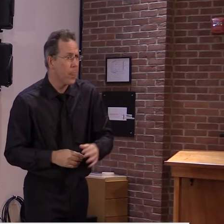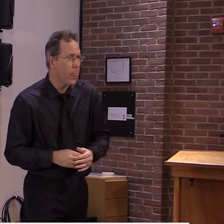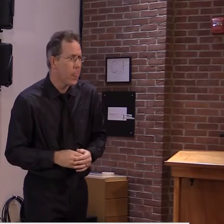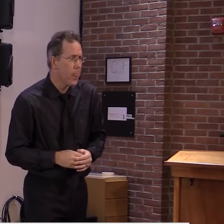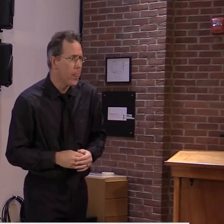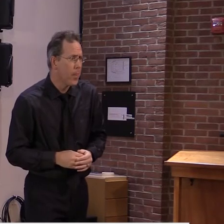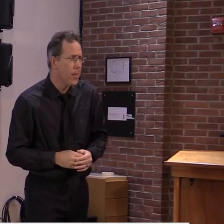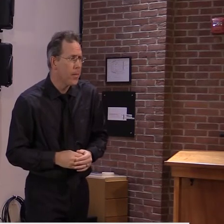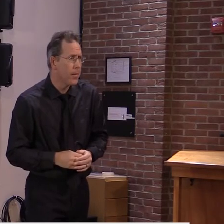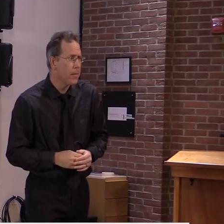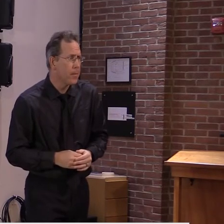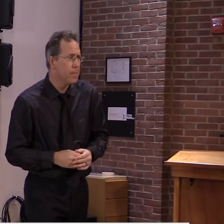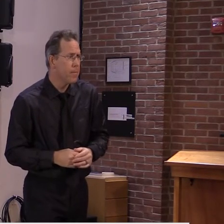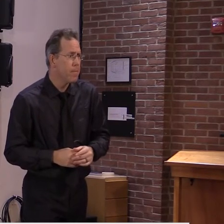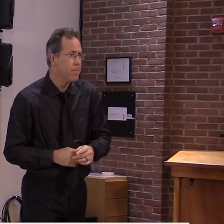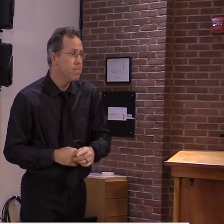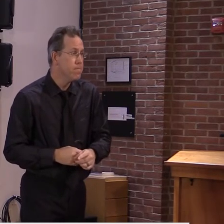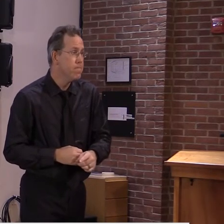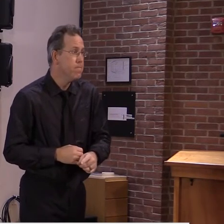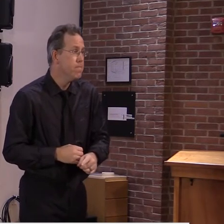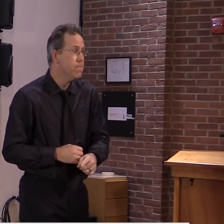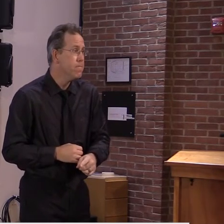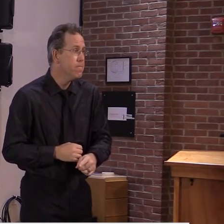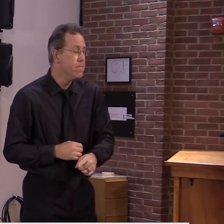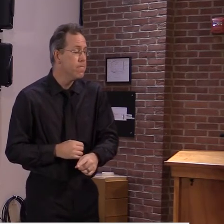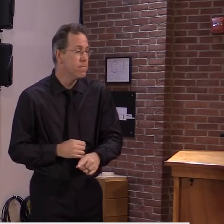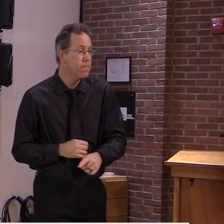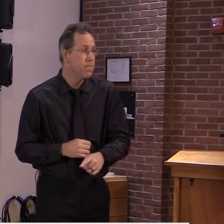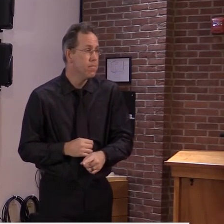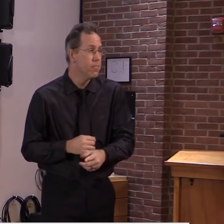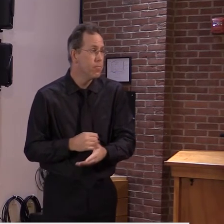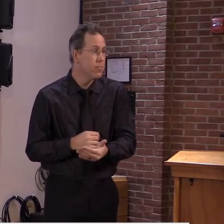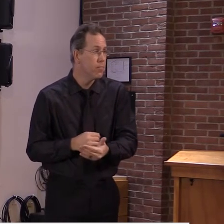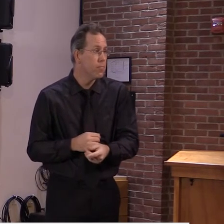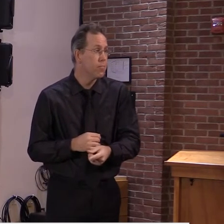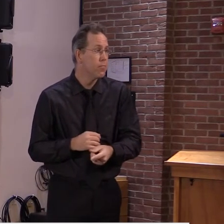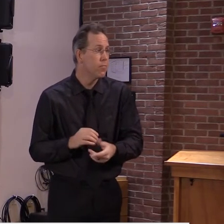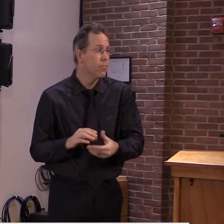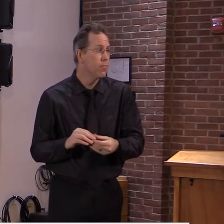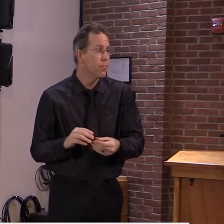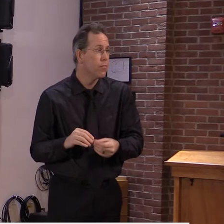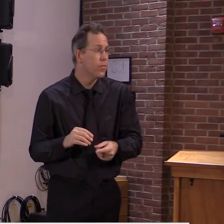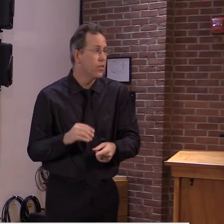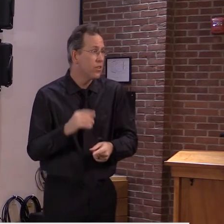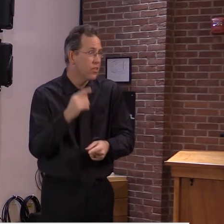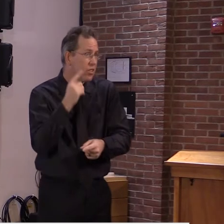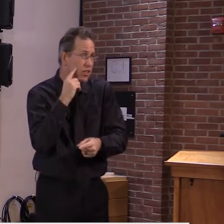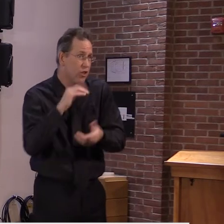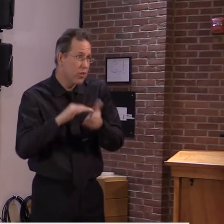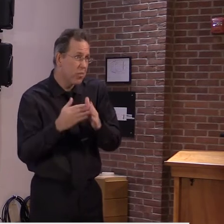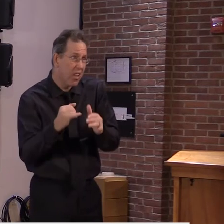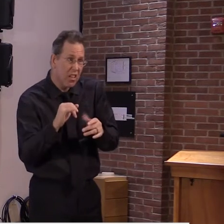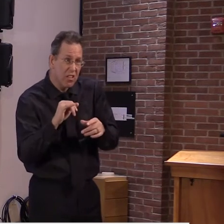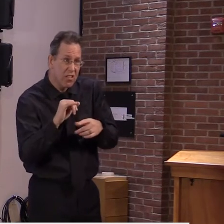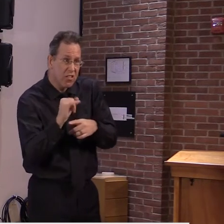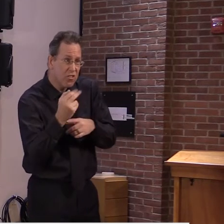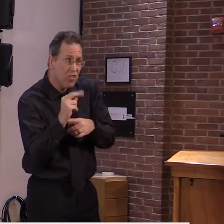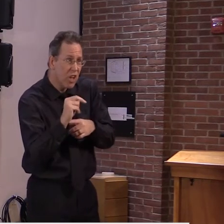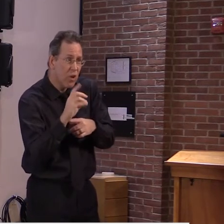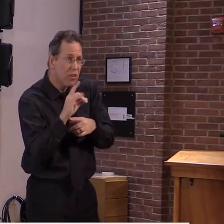So not back into December, possibly into January. Is that what you're saying? Correct. Yeah, correct. There is